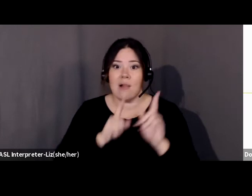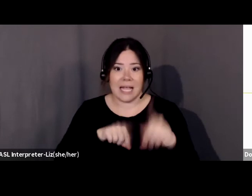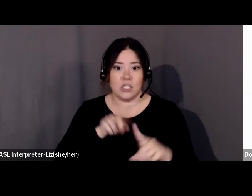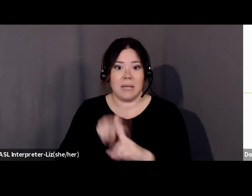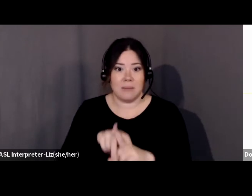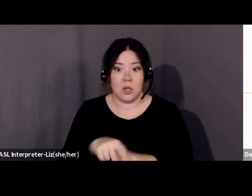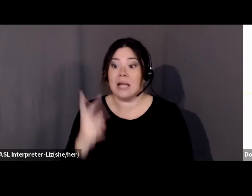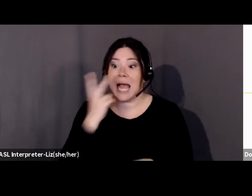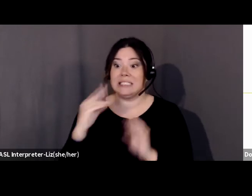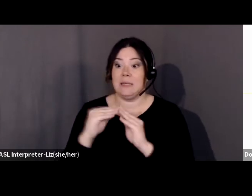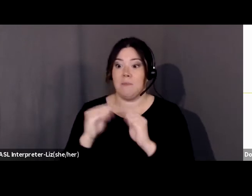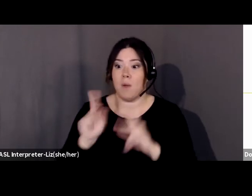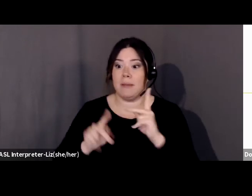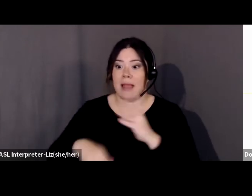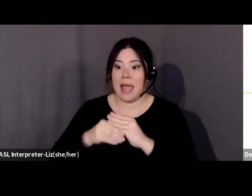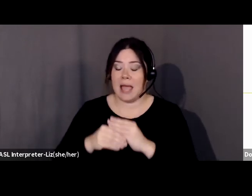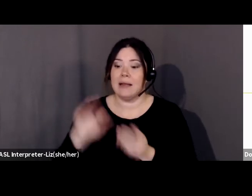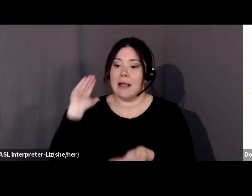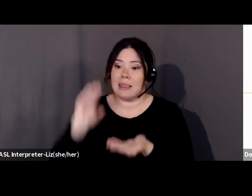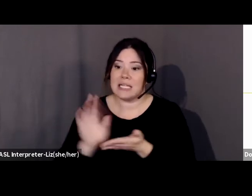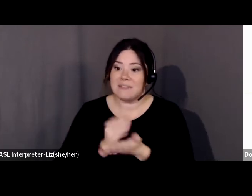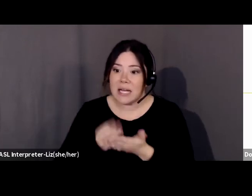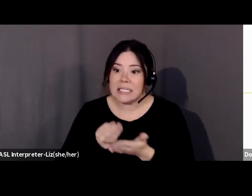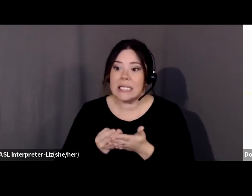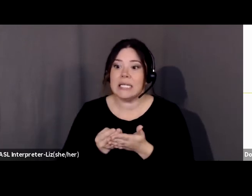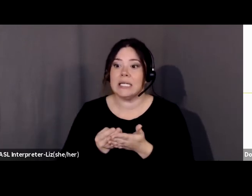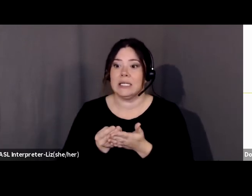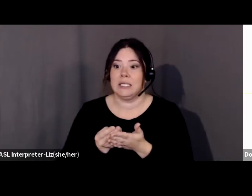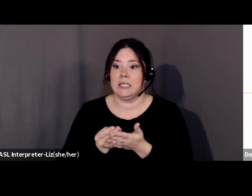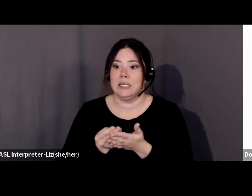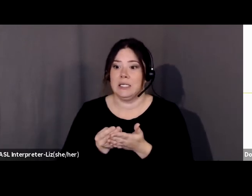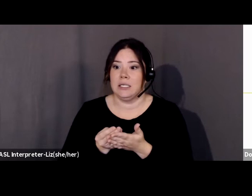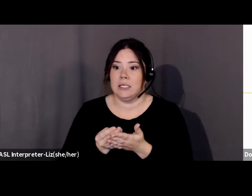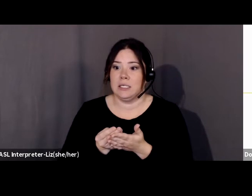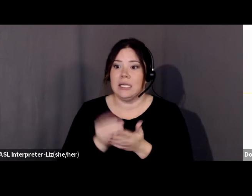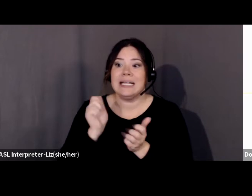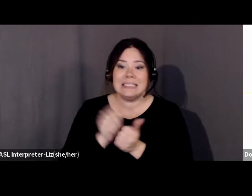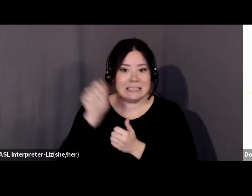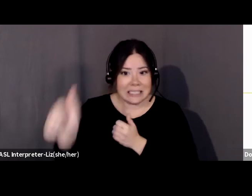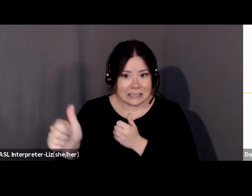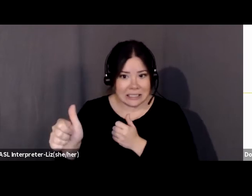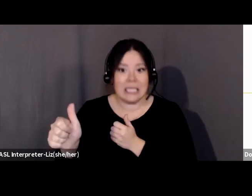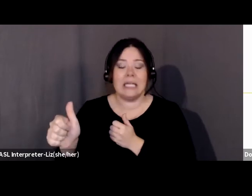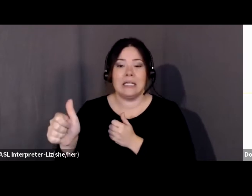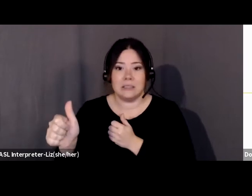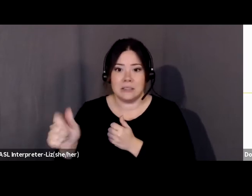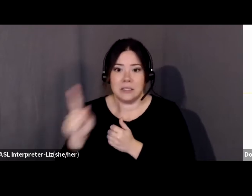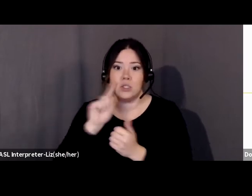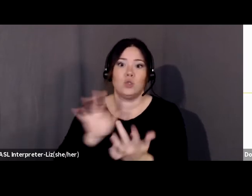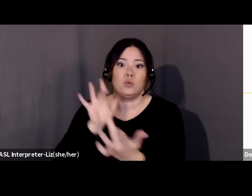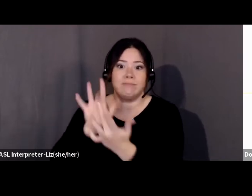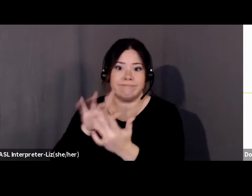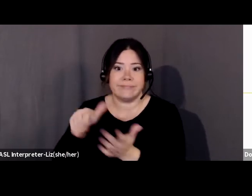I see some more people just added less funding. Denise says distance to reach consumers from centers for